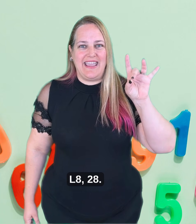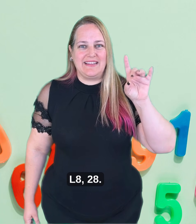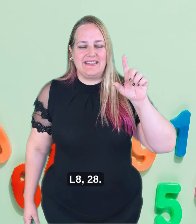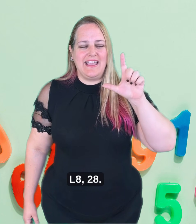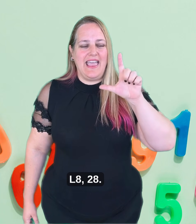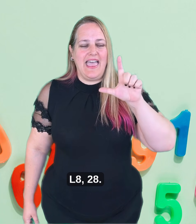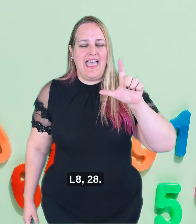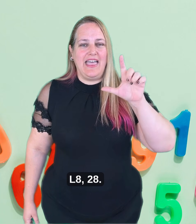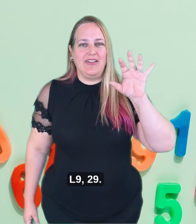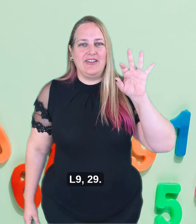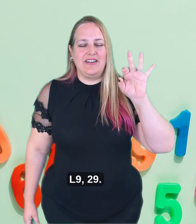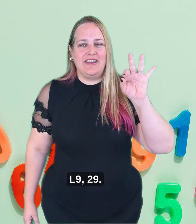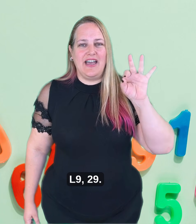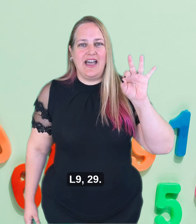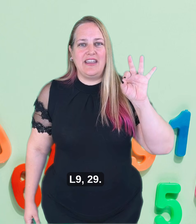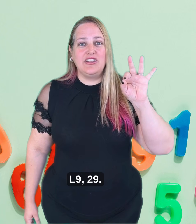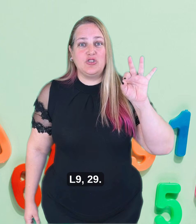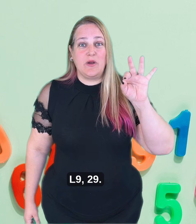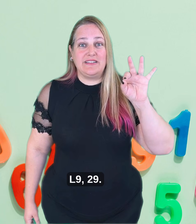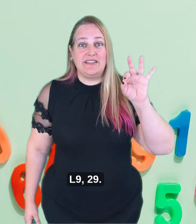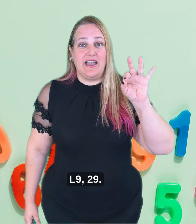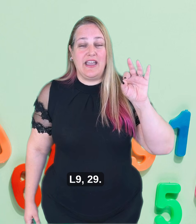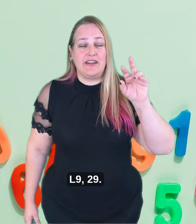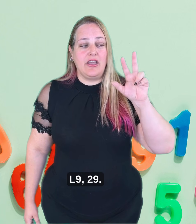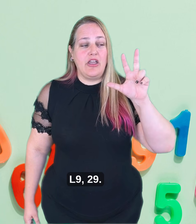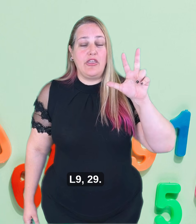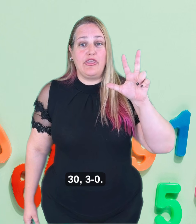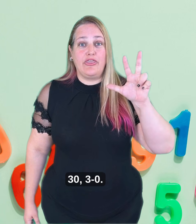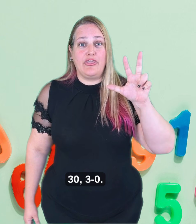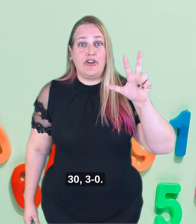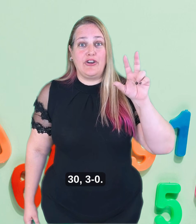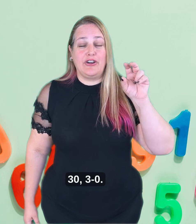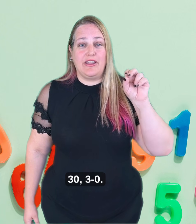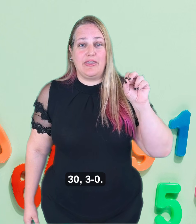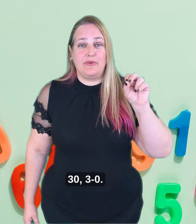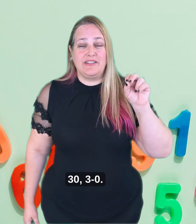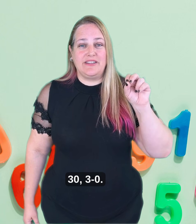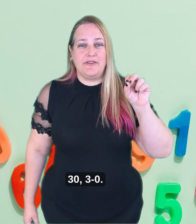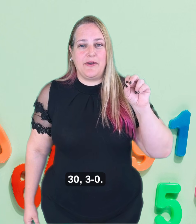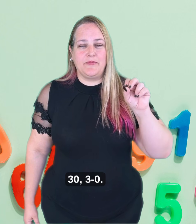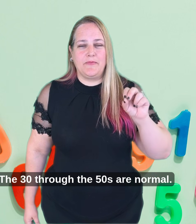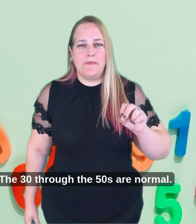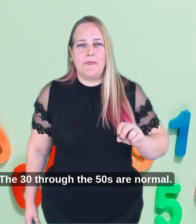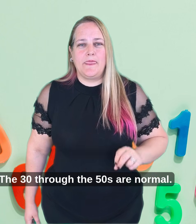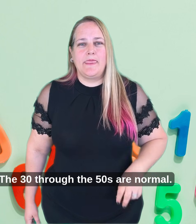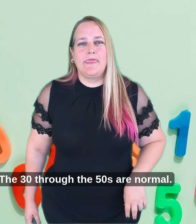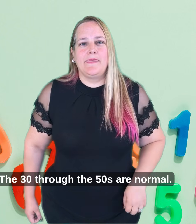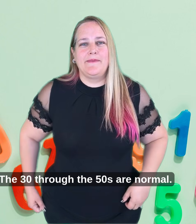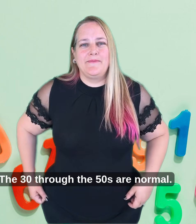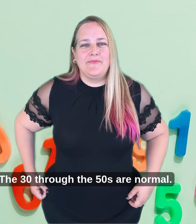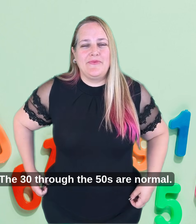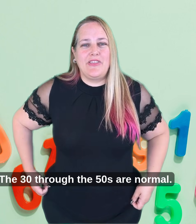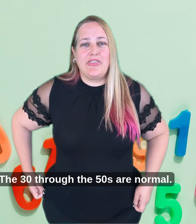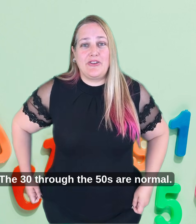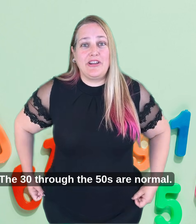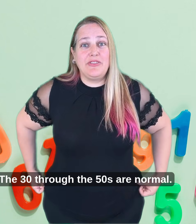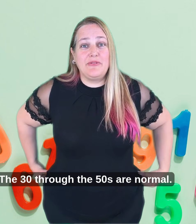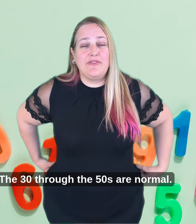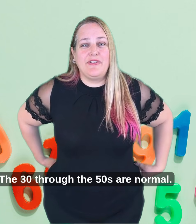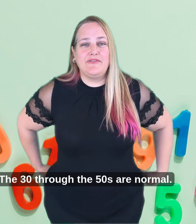28. L9, 29. 30, 30. The 30 through the 50s